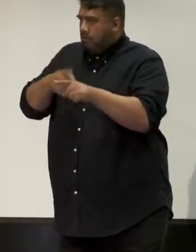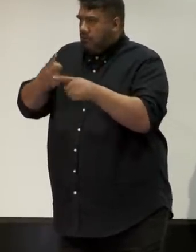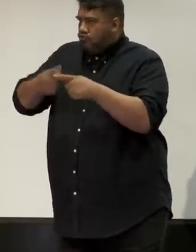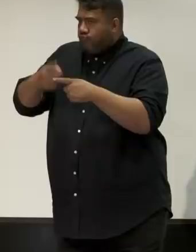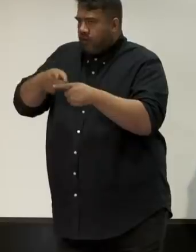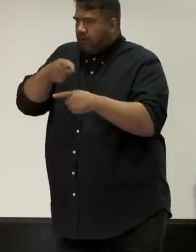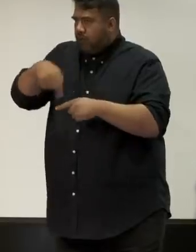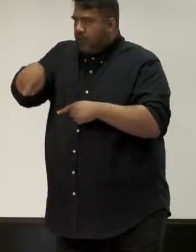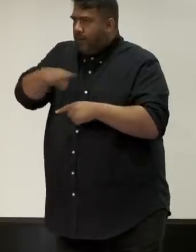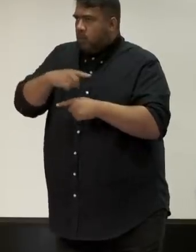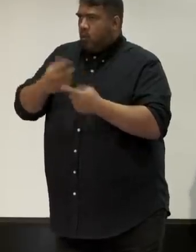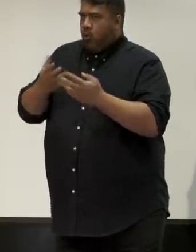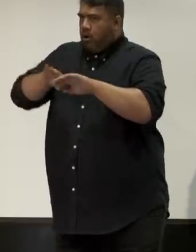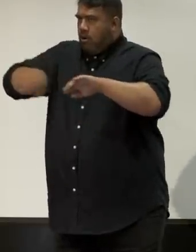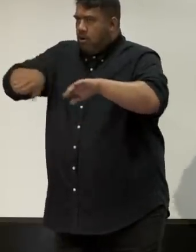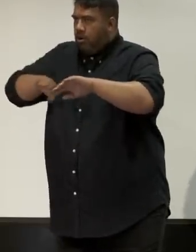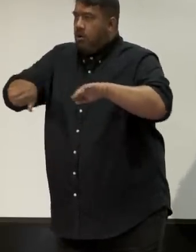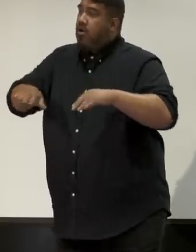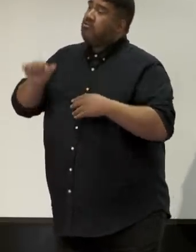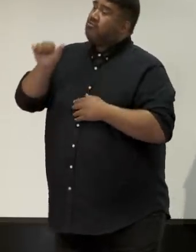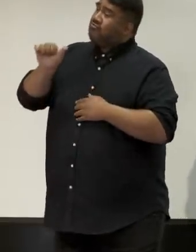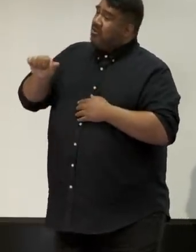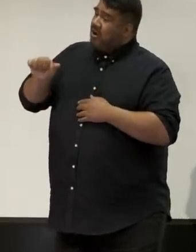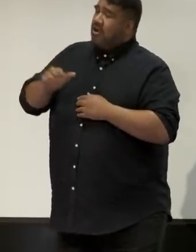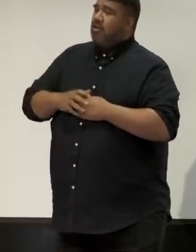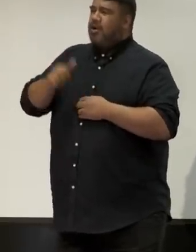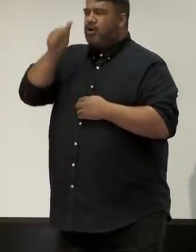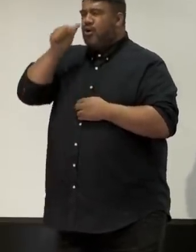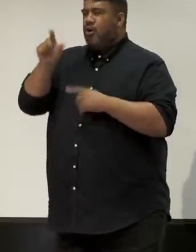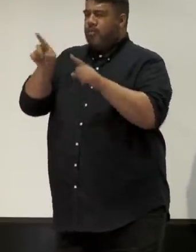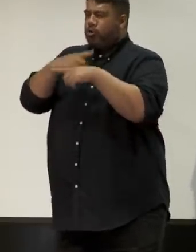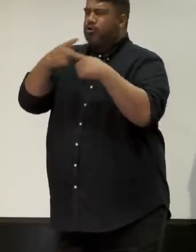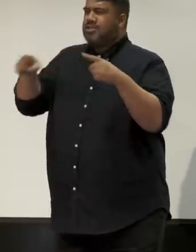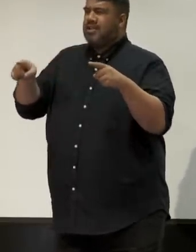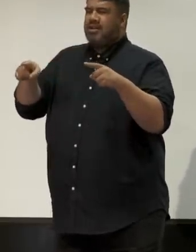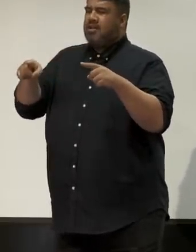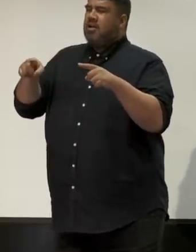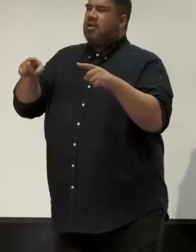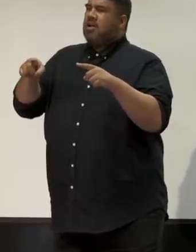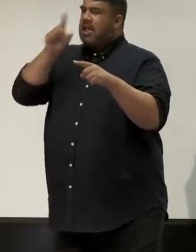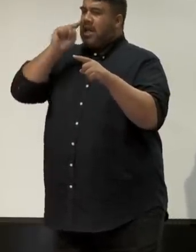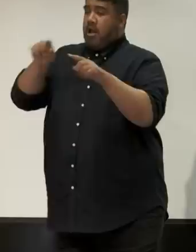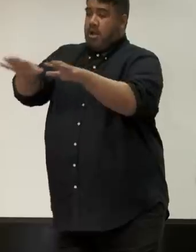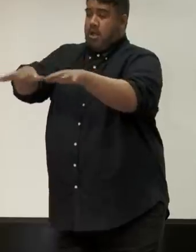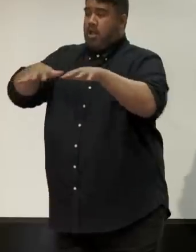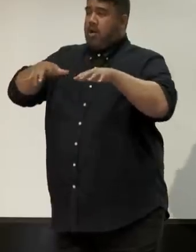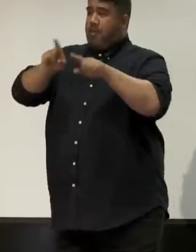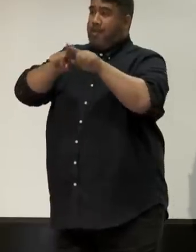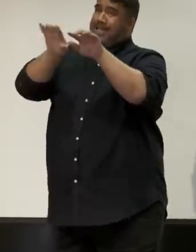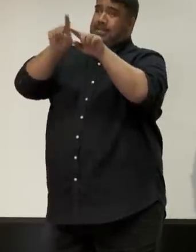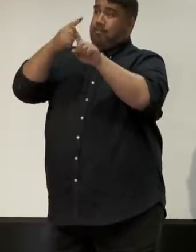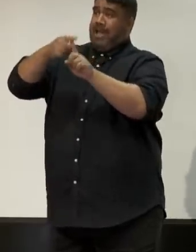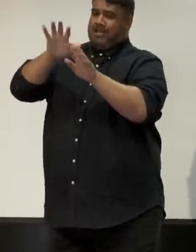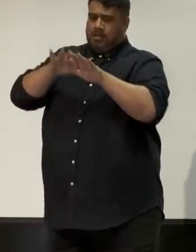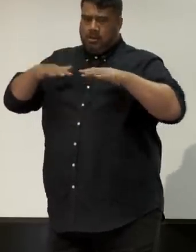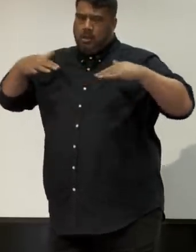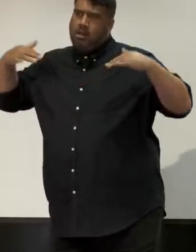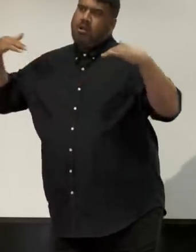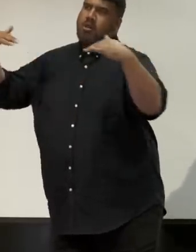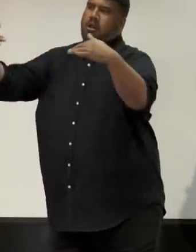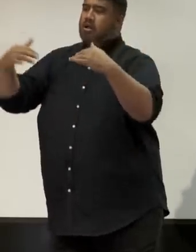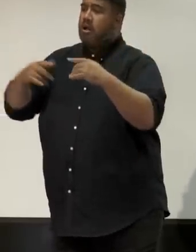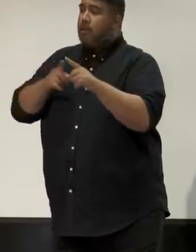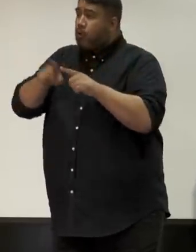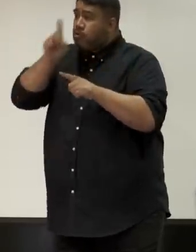the way up to the edges of an area where people may be able to congregate. So the vast majority of people in that environment are still seated